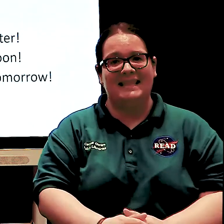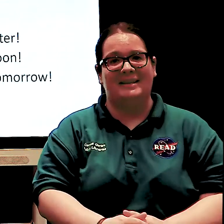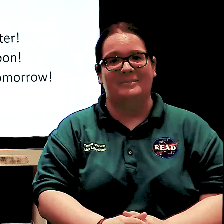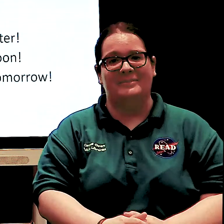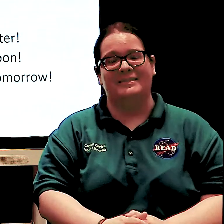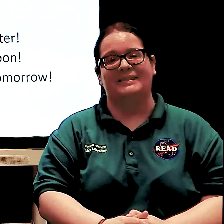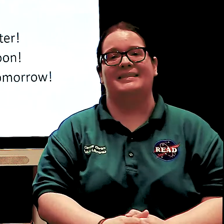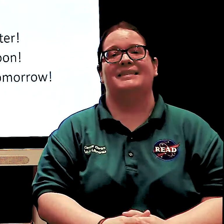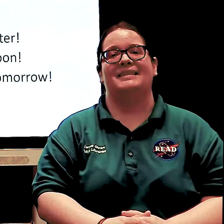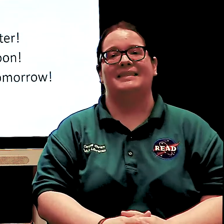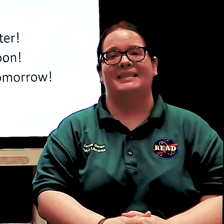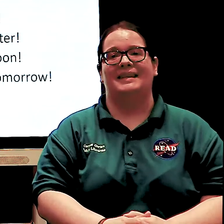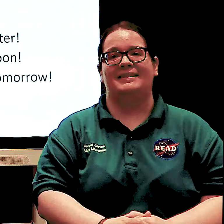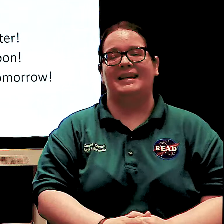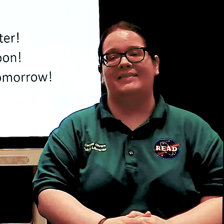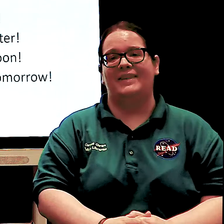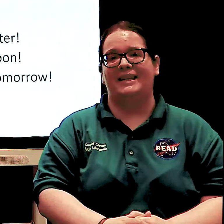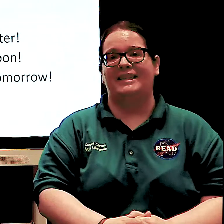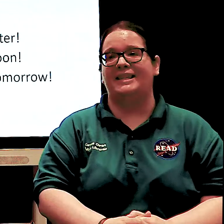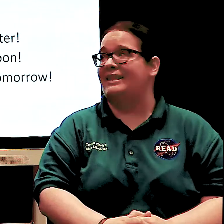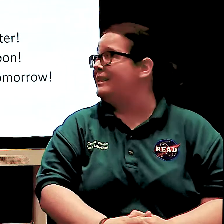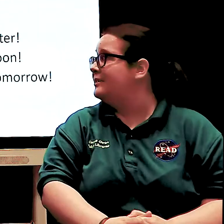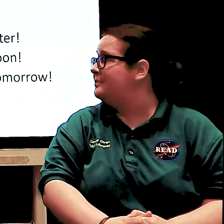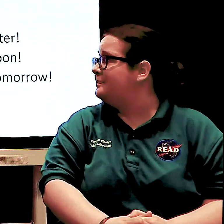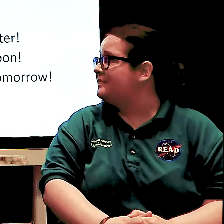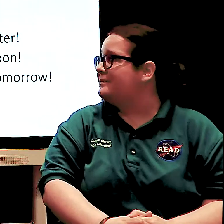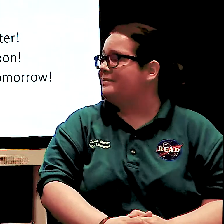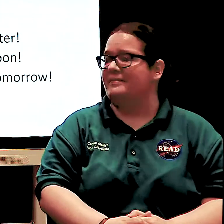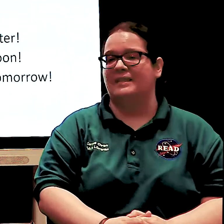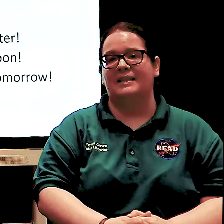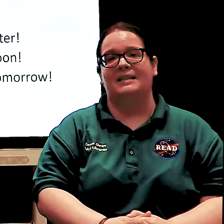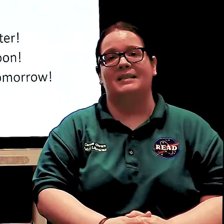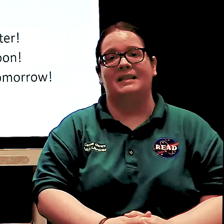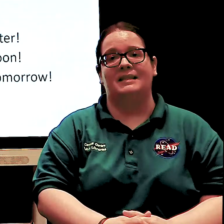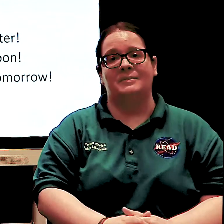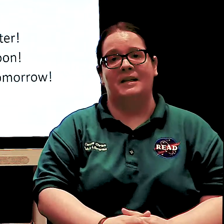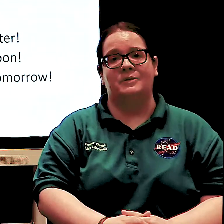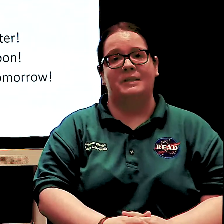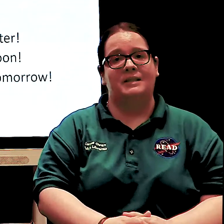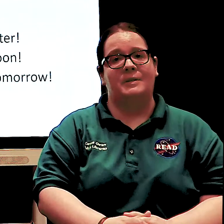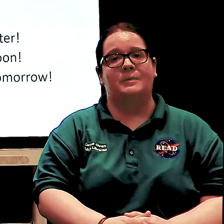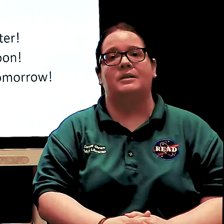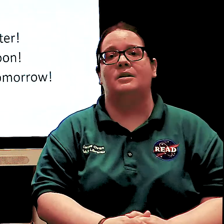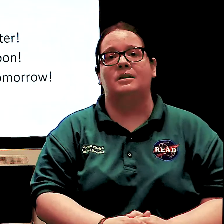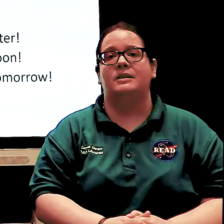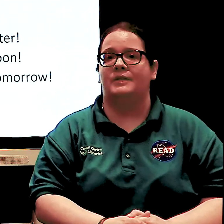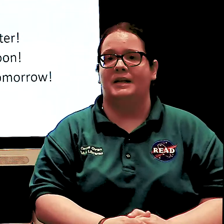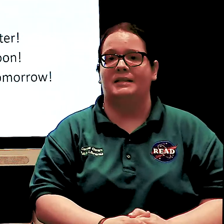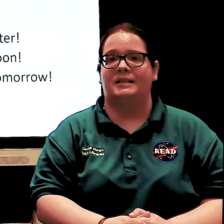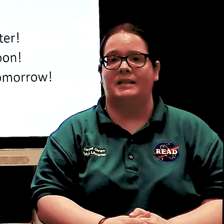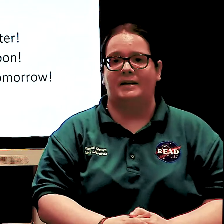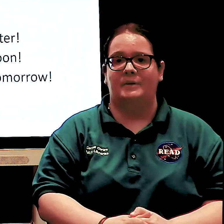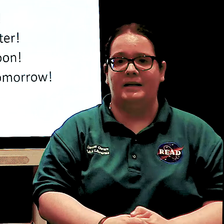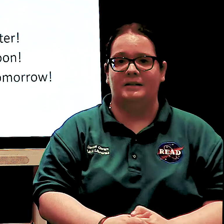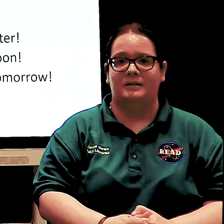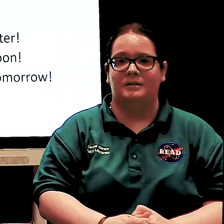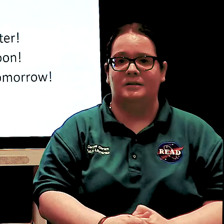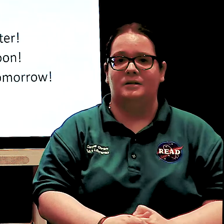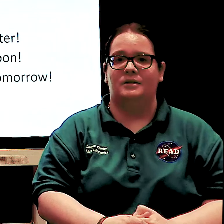them. All right, very good. And sometimes we see people at all different kinds of the day, right?